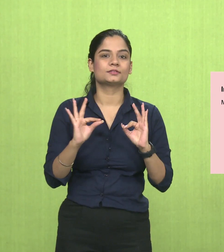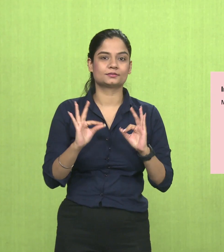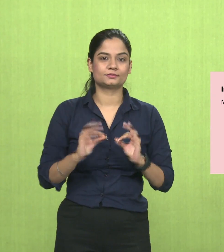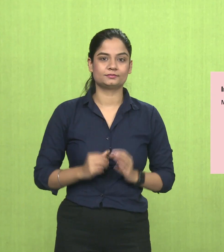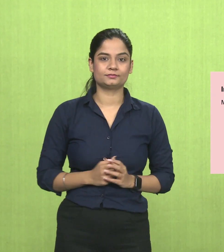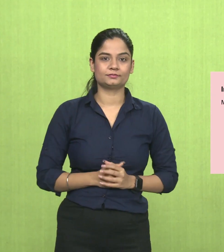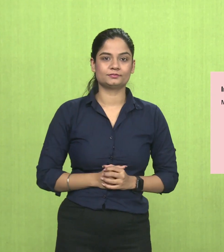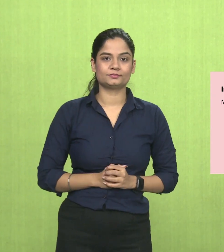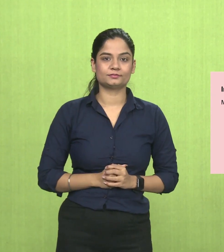diet.